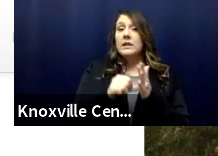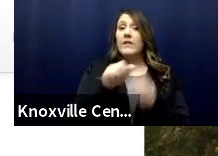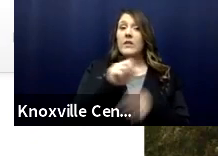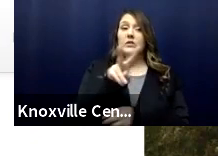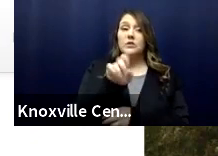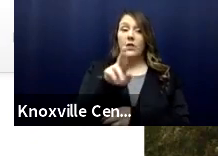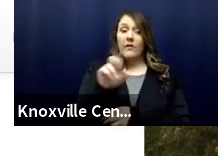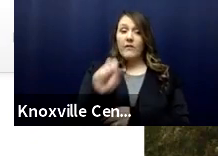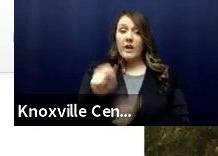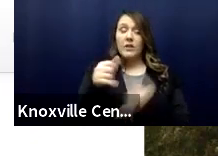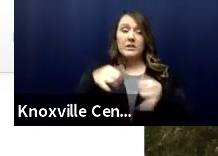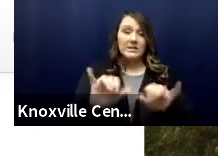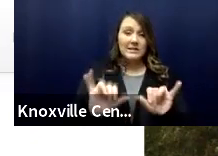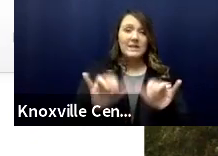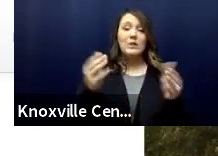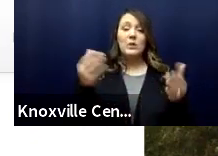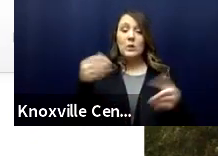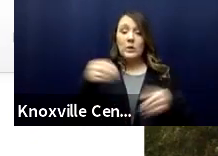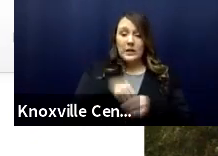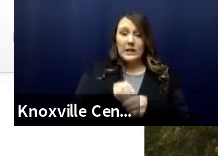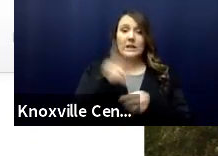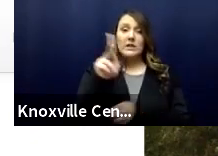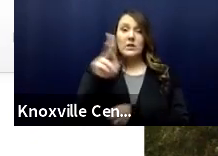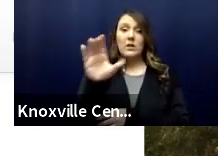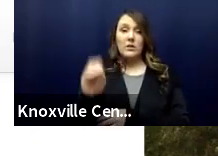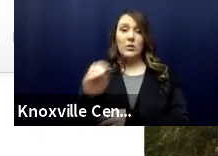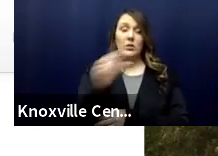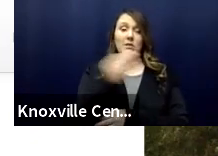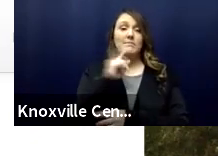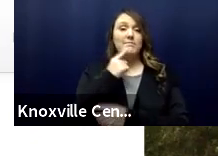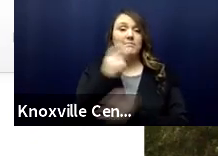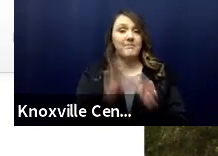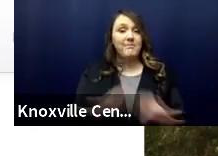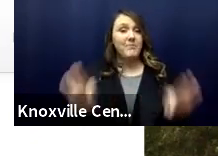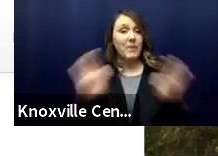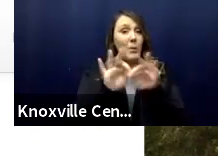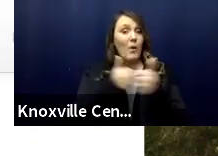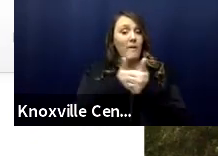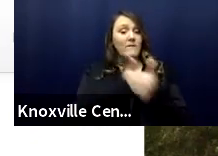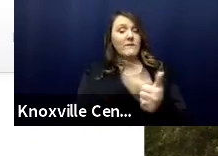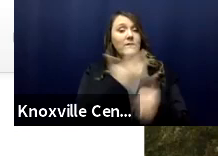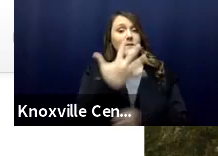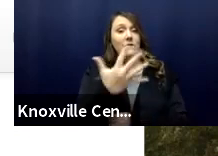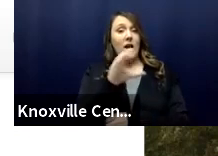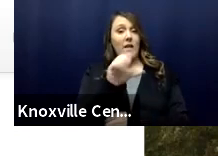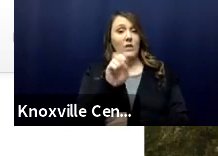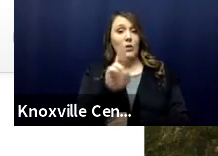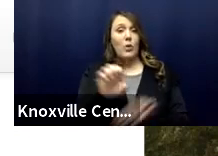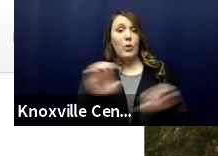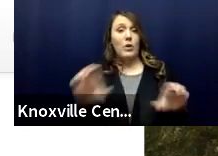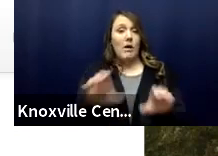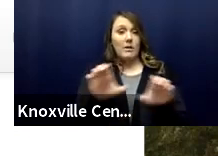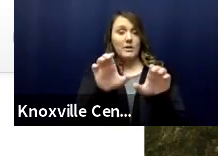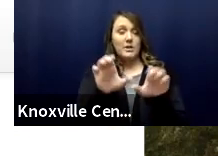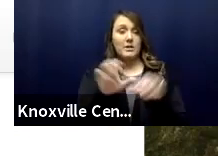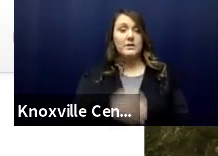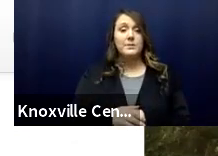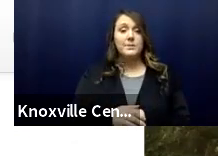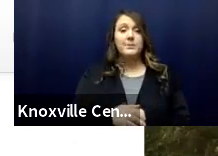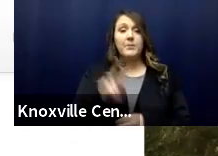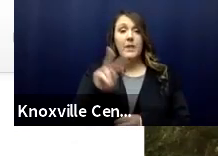very present in Knox County and the critical importance of following the 5 core actions. Our second